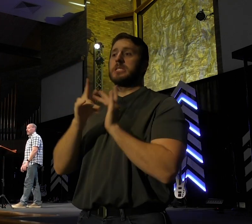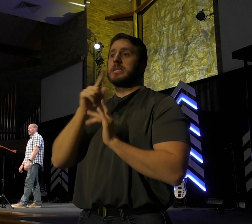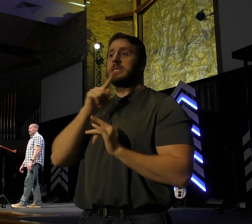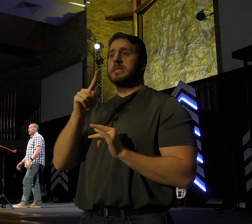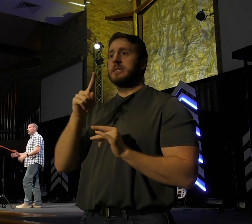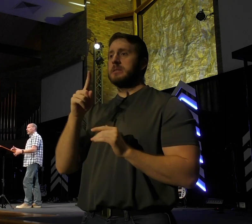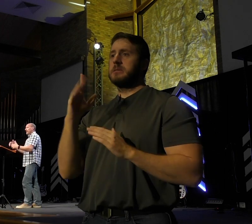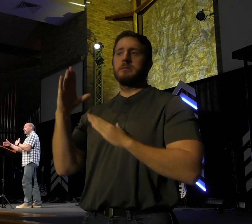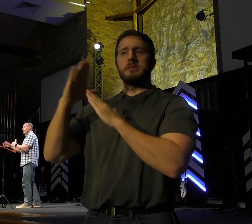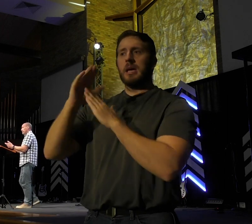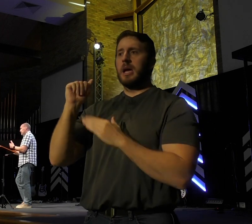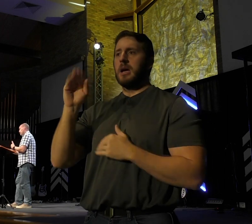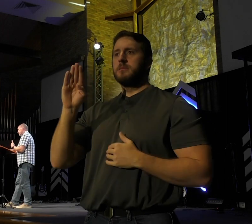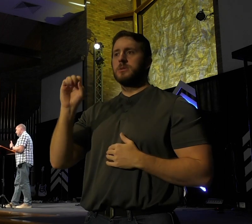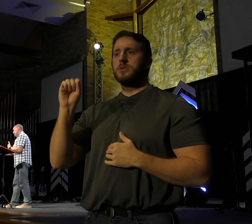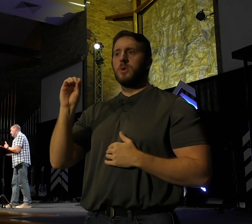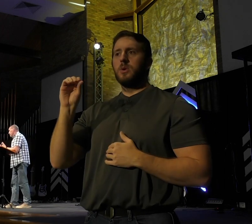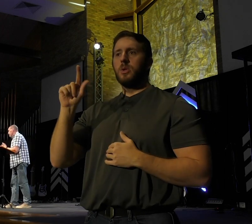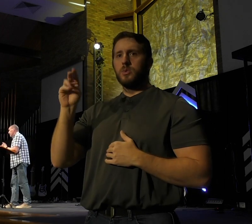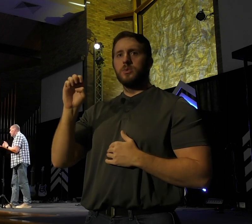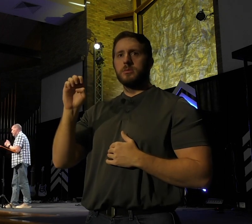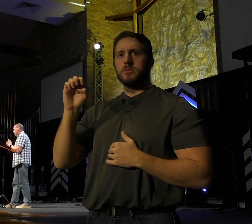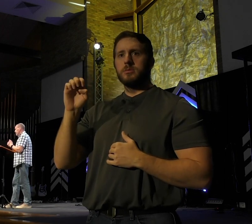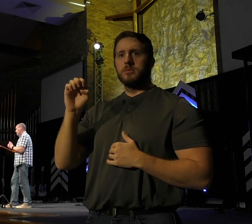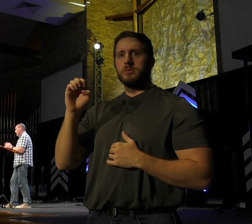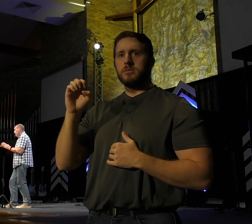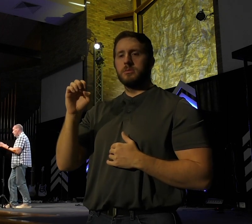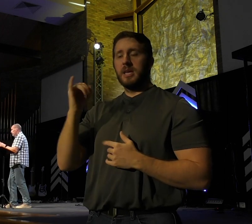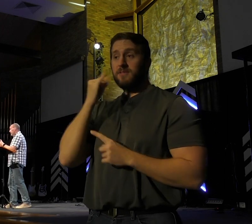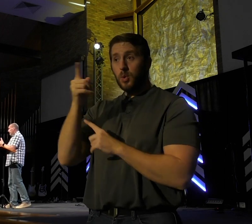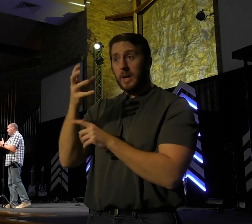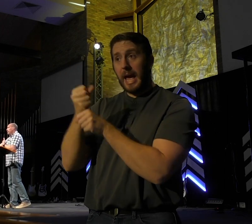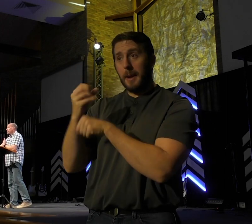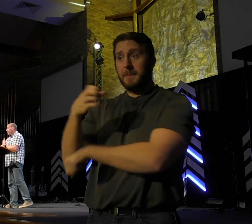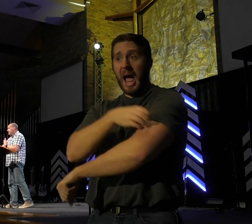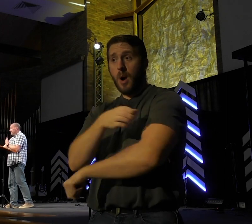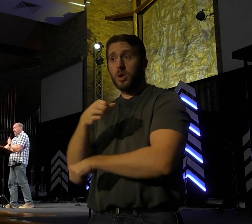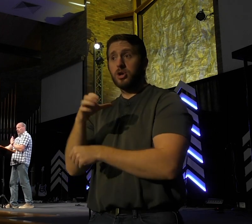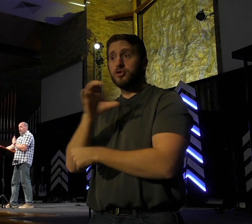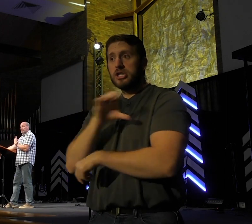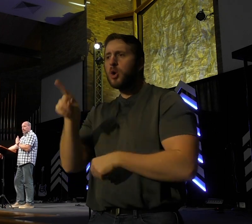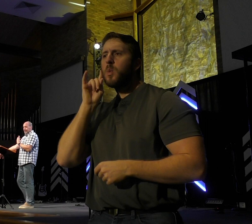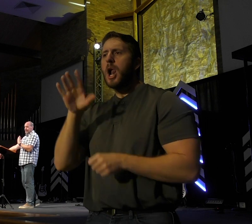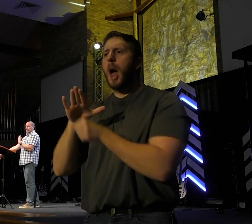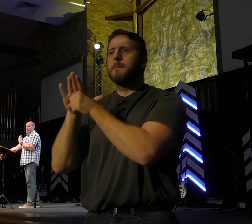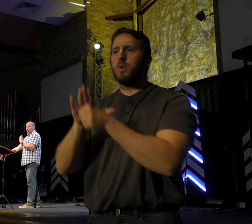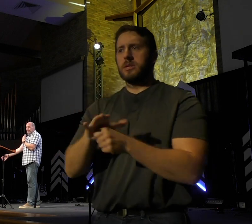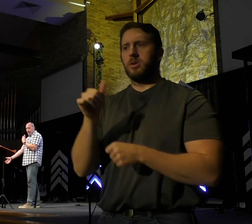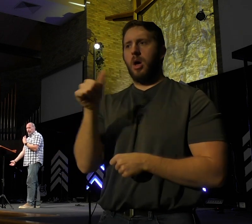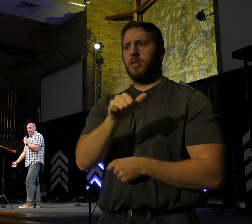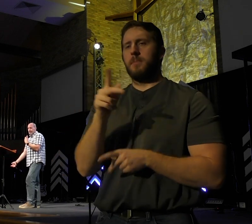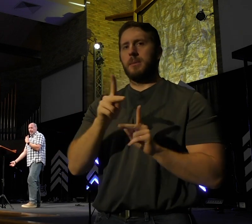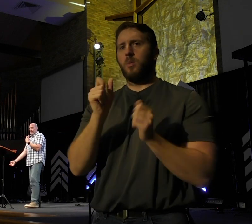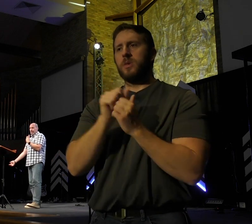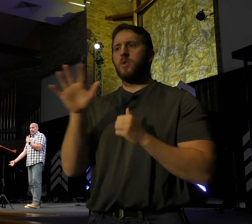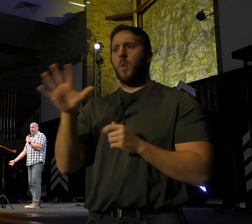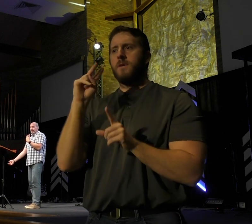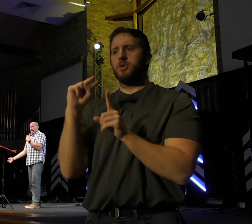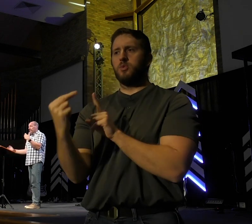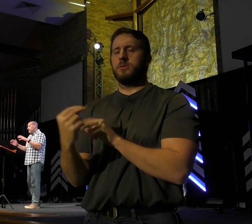absolute, you're going to end up, especially if you get power, Christian, you're going to end up oppressing people with your